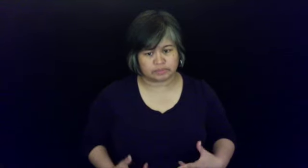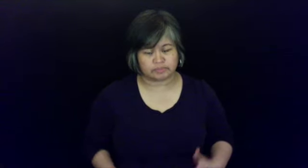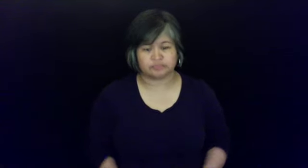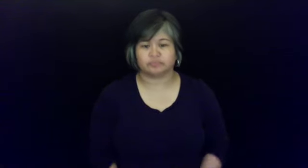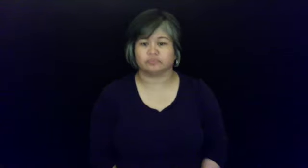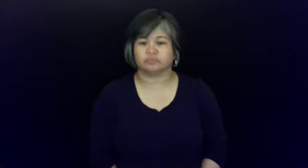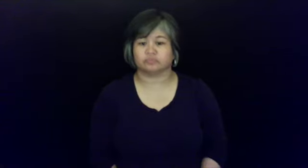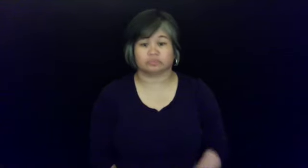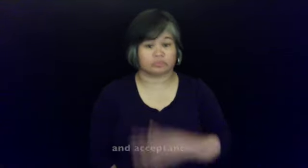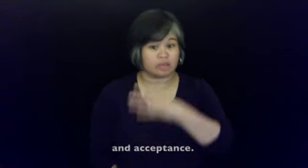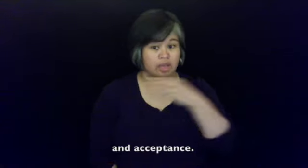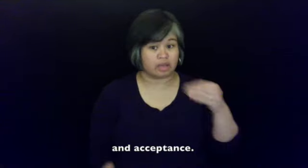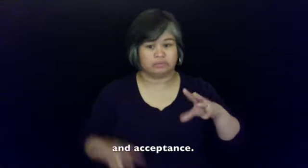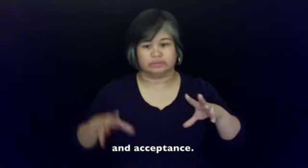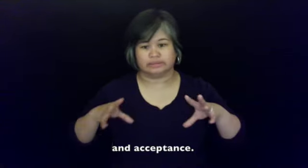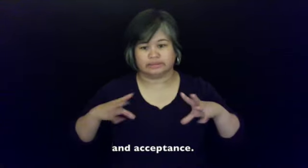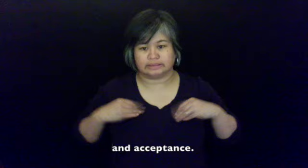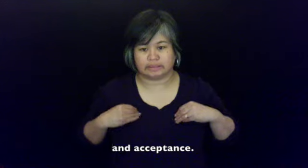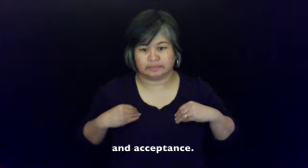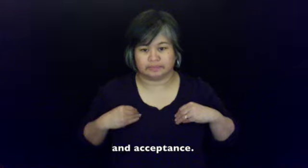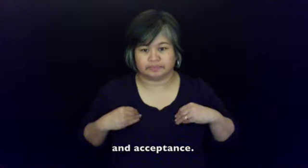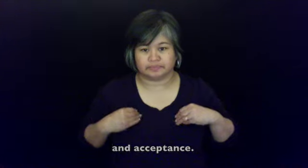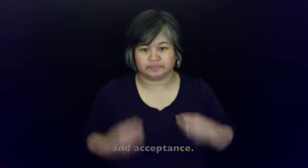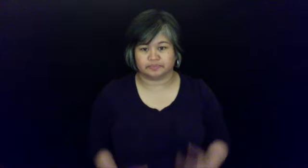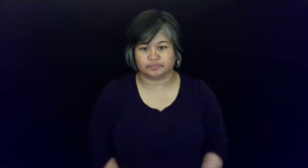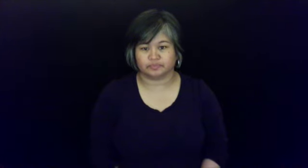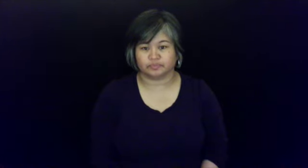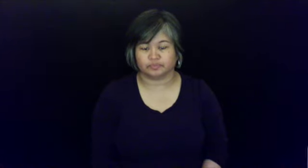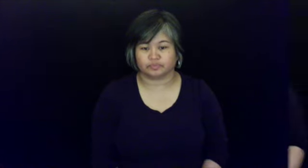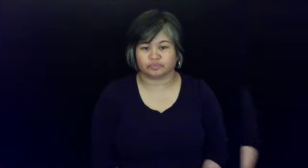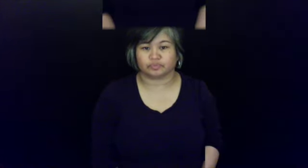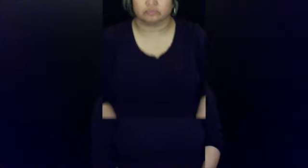depression, and acceptance.